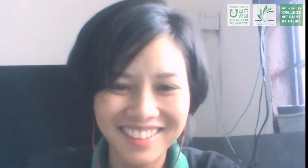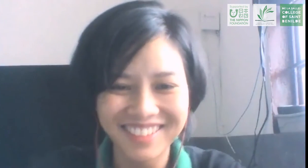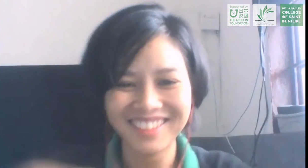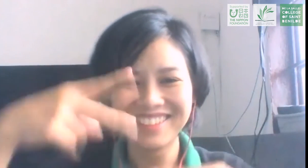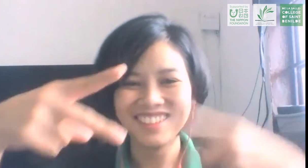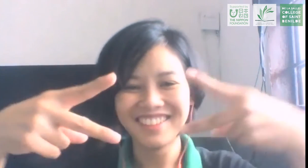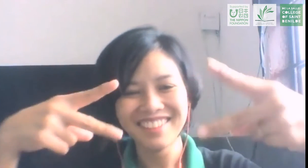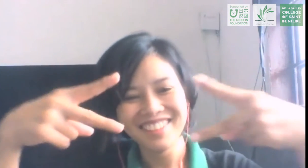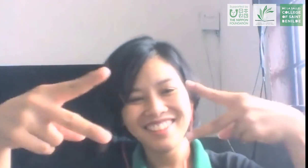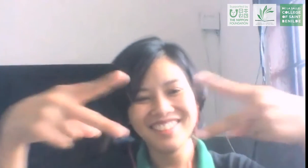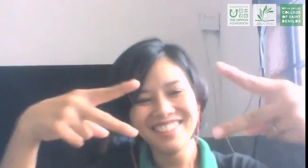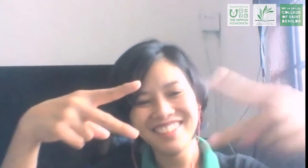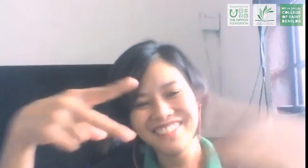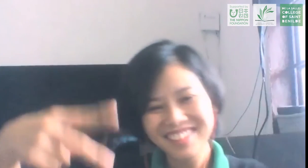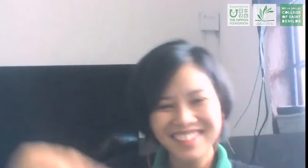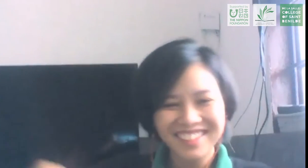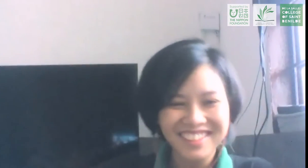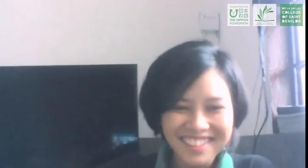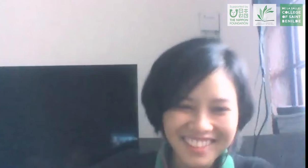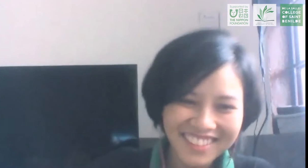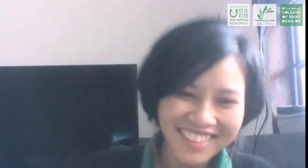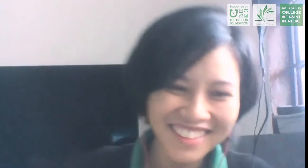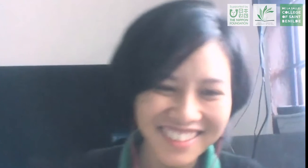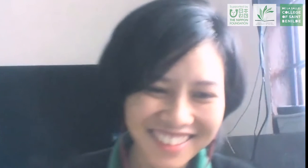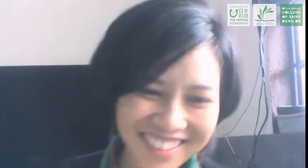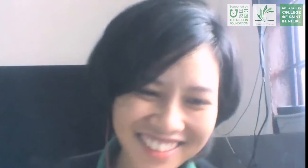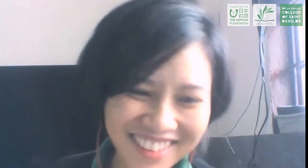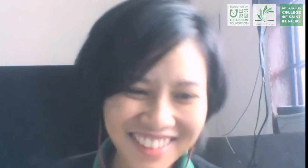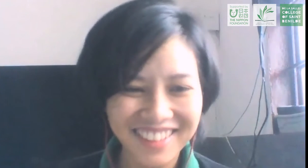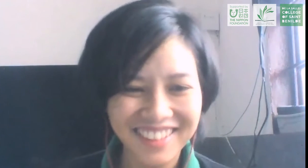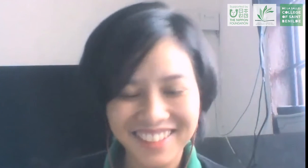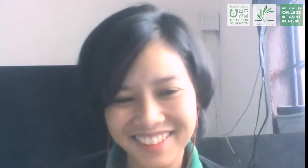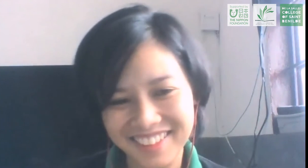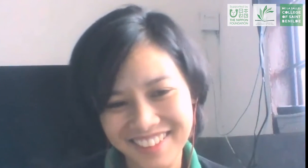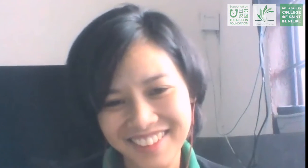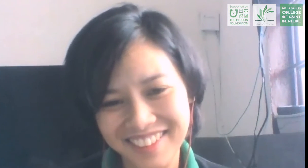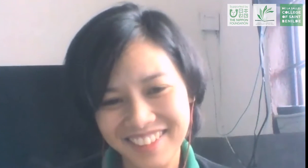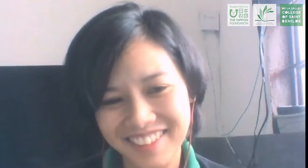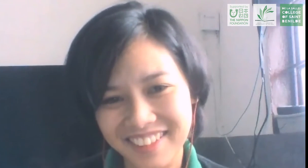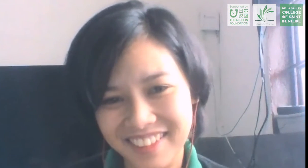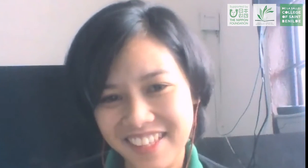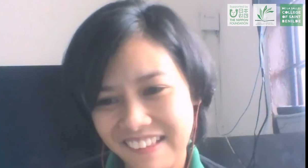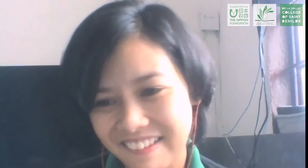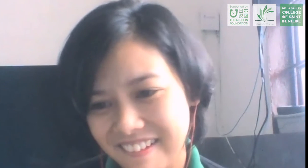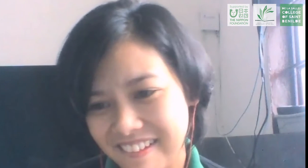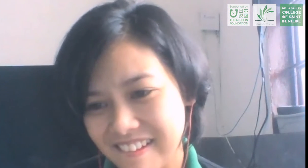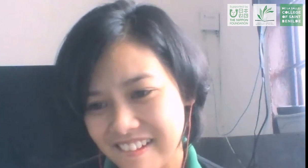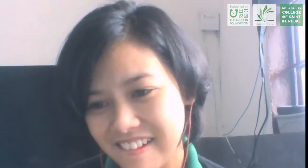a sign. Mm. So the greater than, less than, so even this.